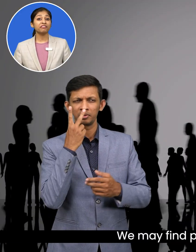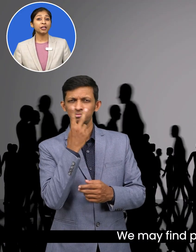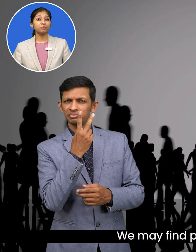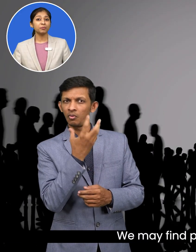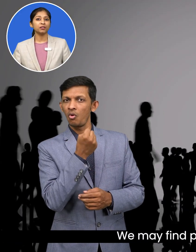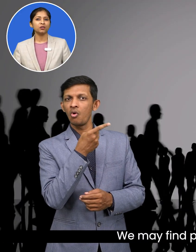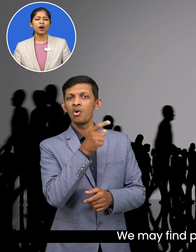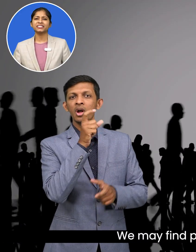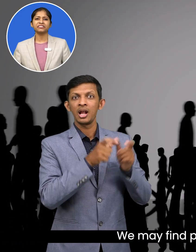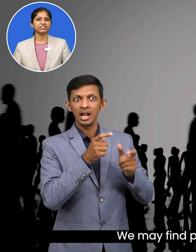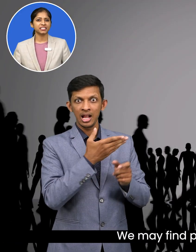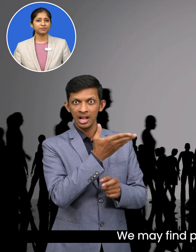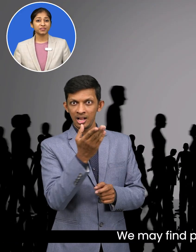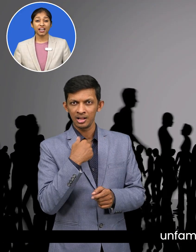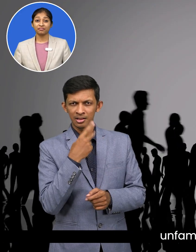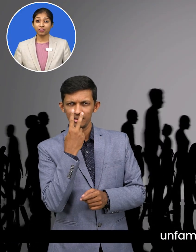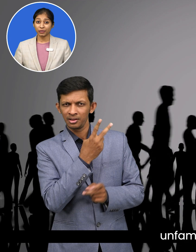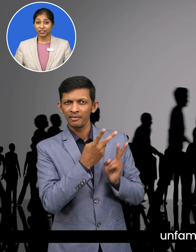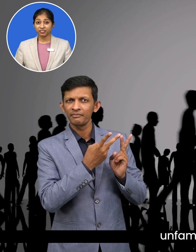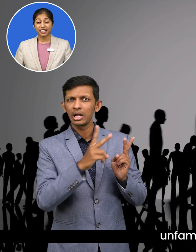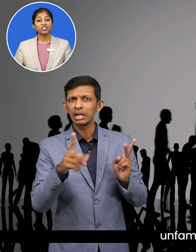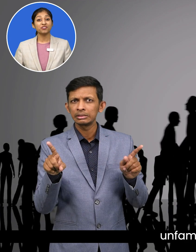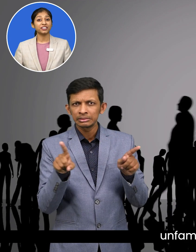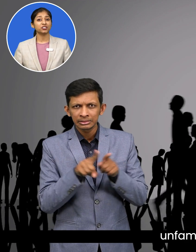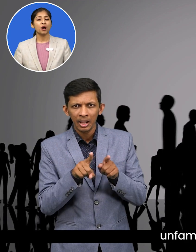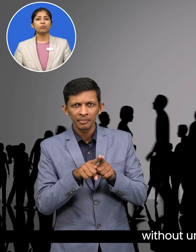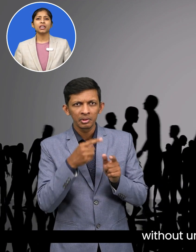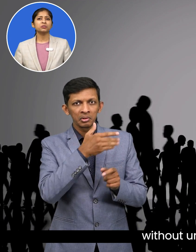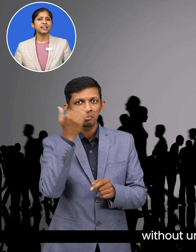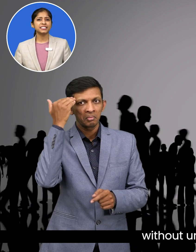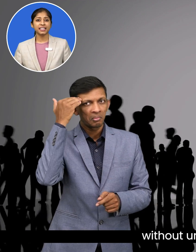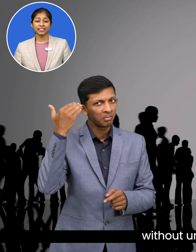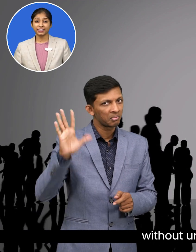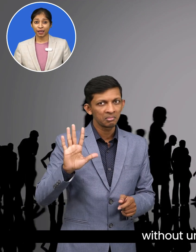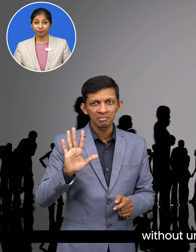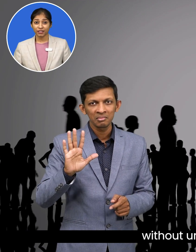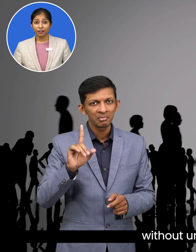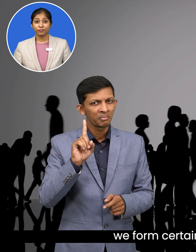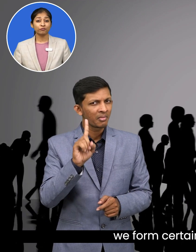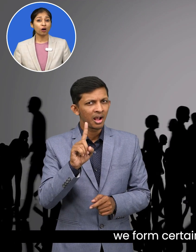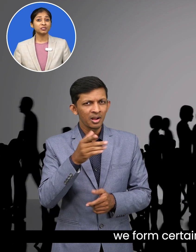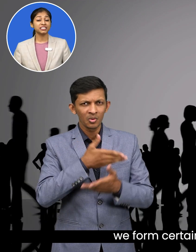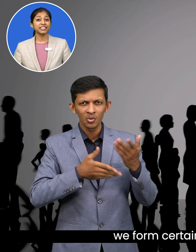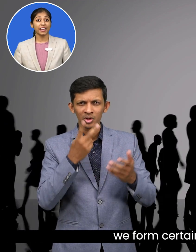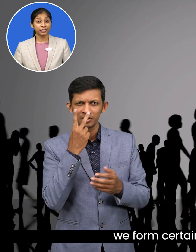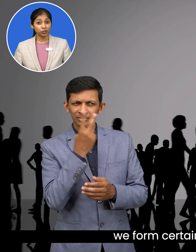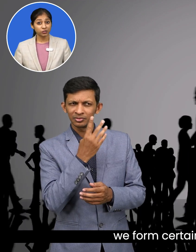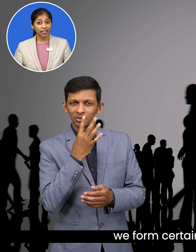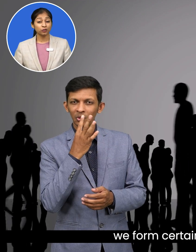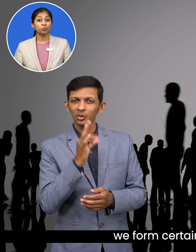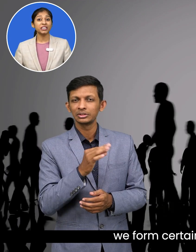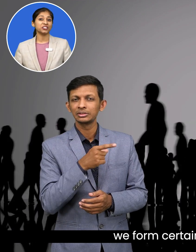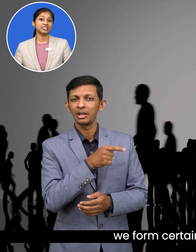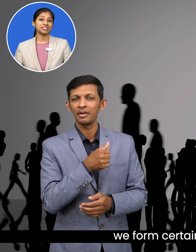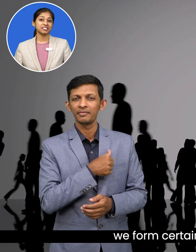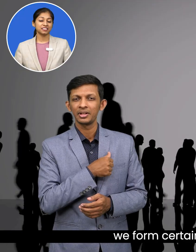We may find people who are different, unfamiliar, and strange. Without understanding them, we form certain attitudes